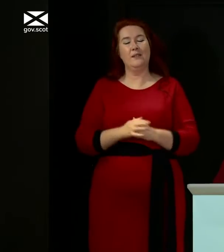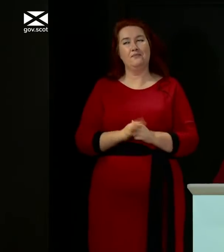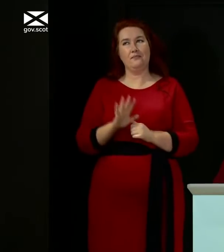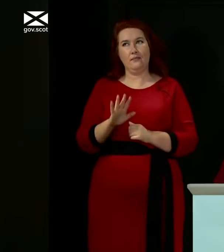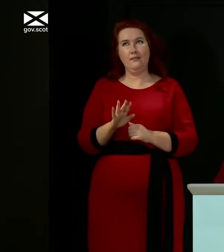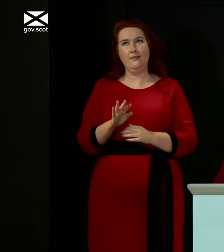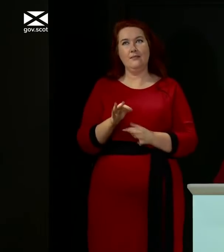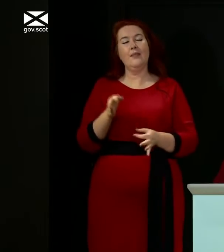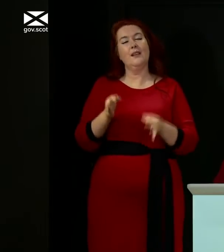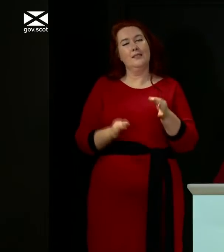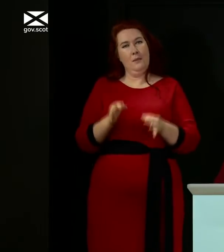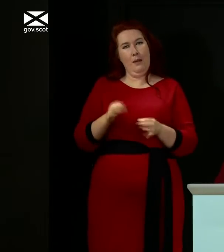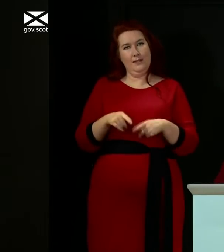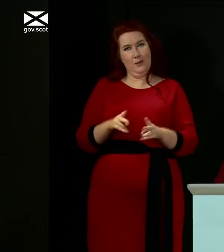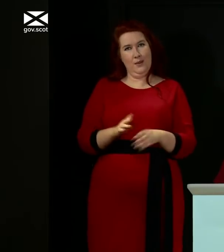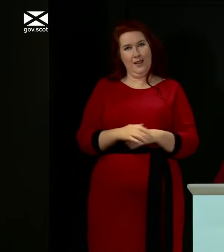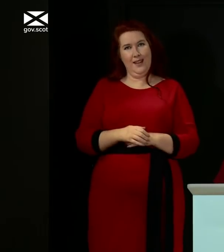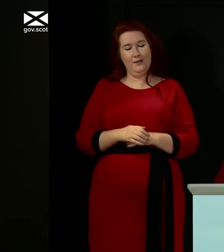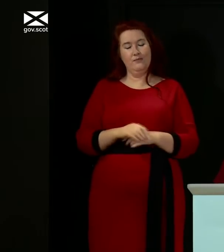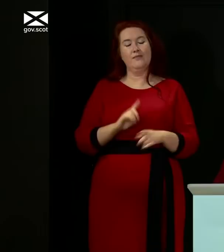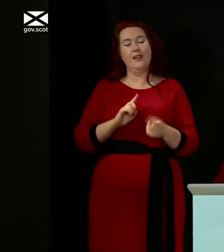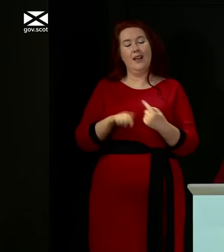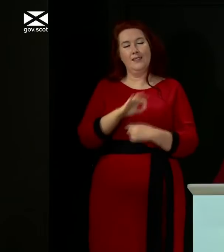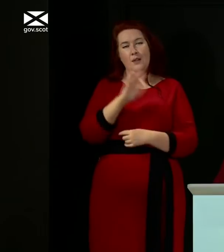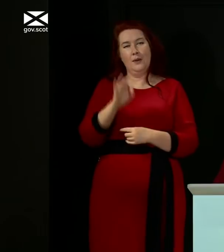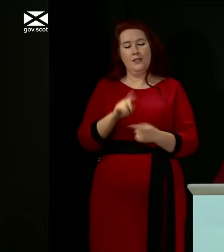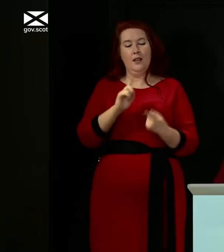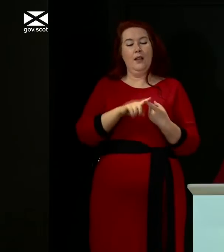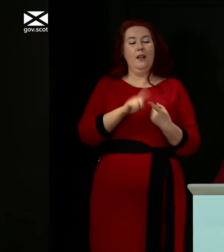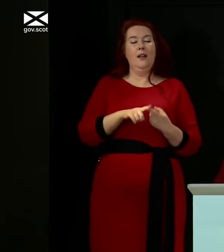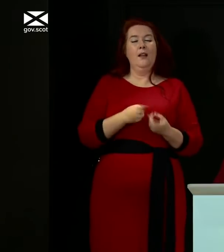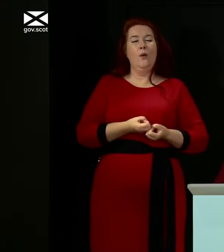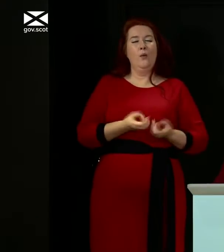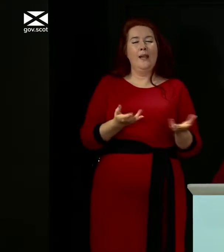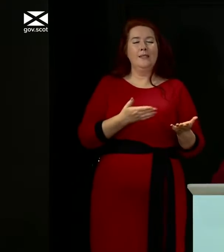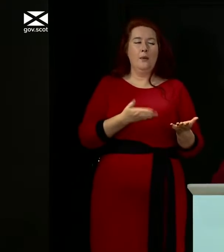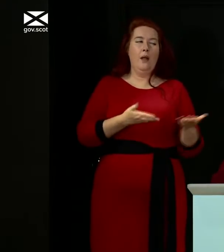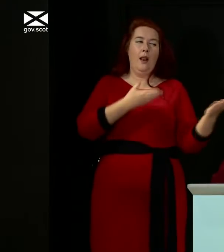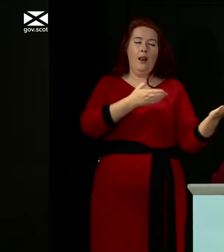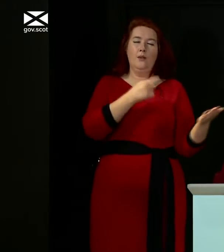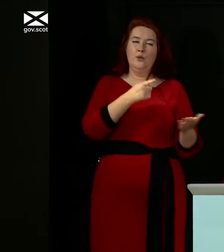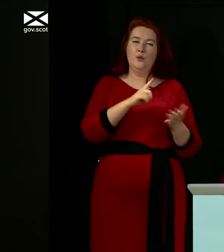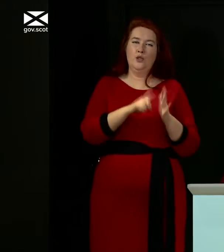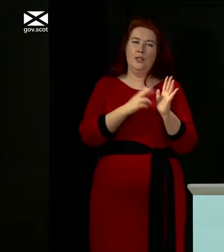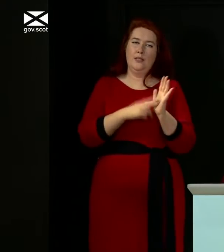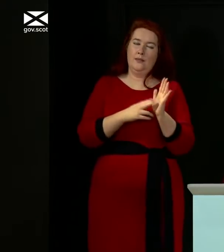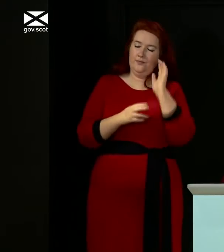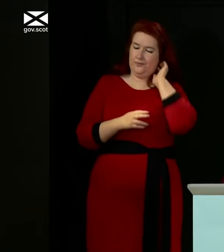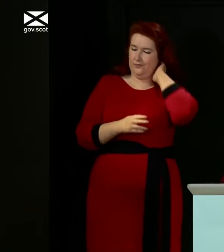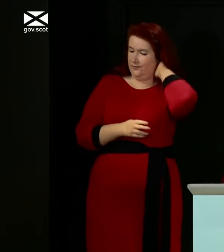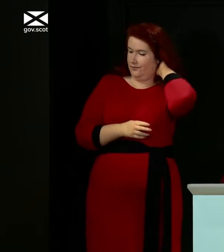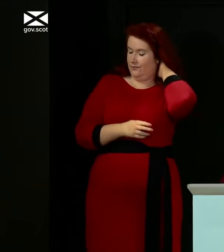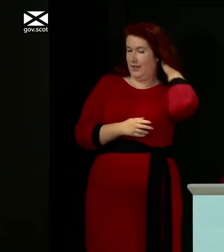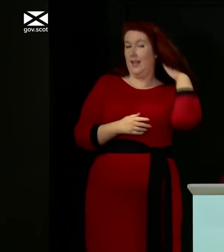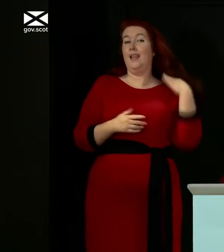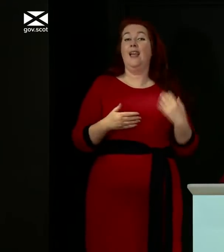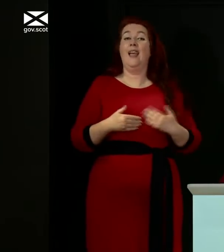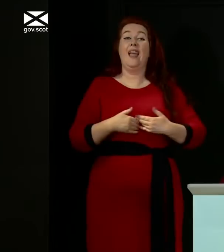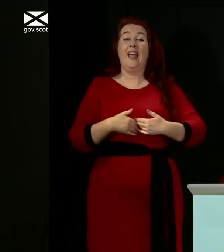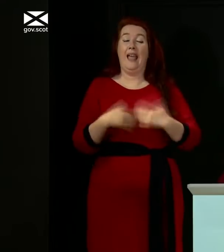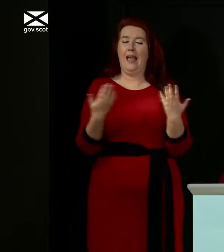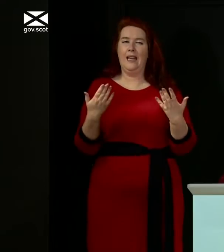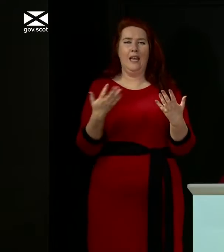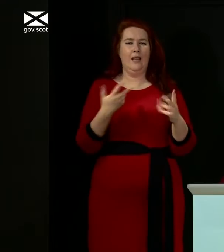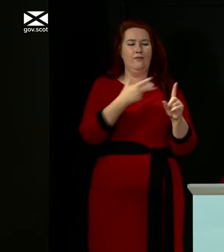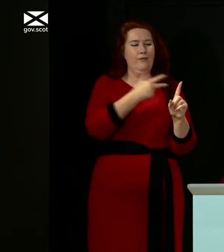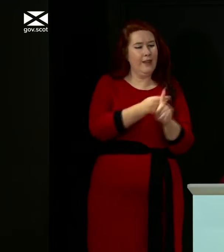diplomatically as I can muster, answer those two questions. On wastage, I'll hand over to Jason. Obviously, in any vaccination programme,